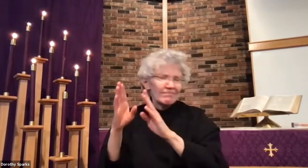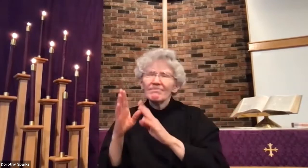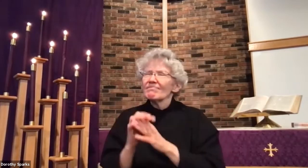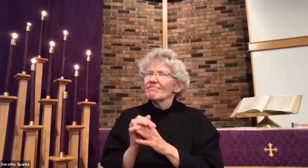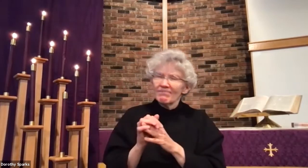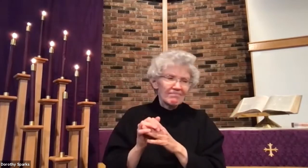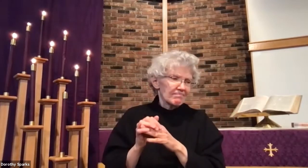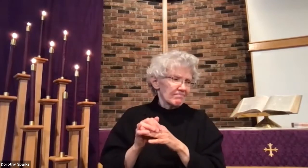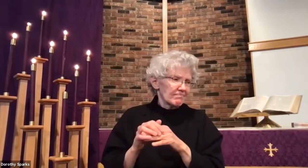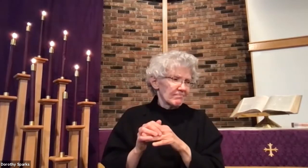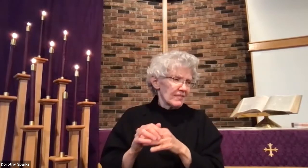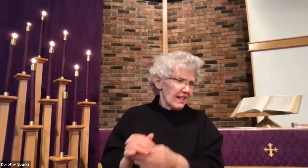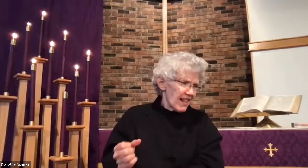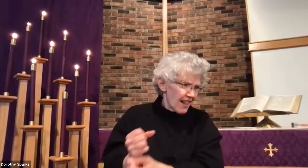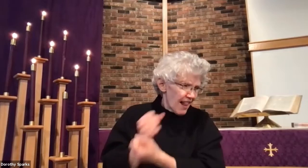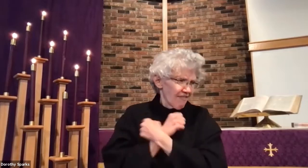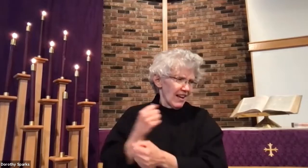Shunned and unclean.